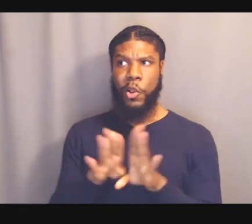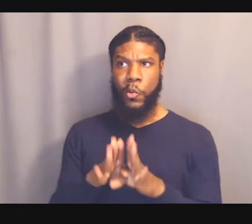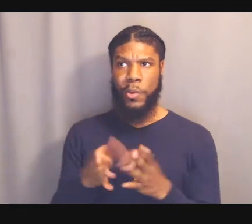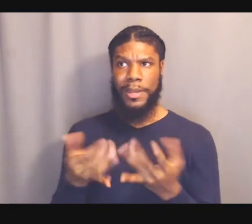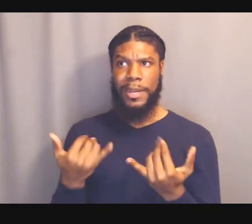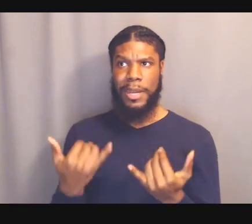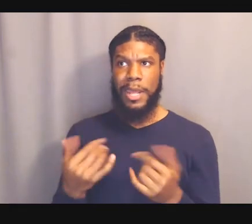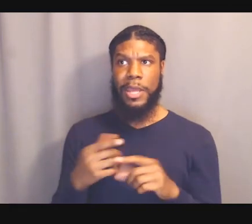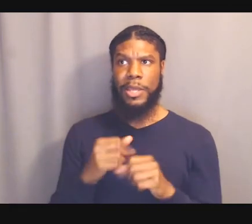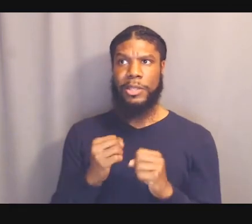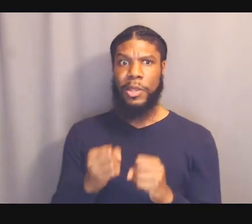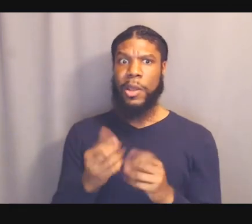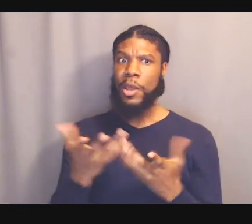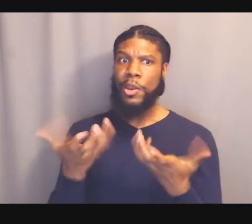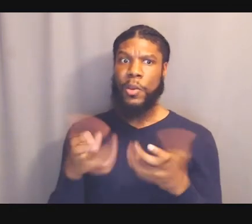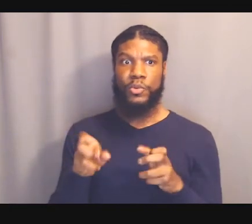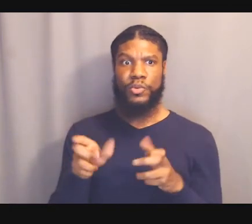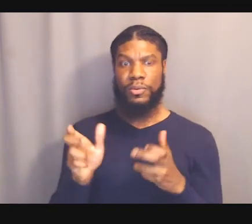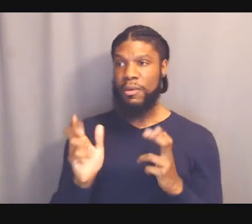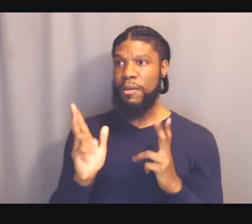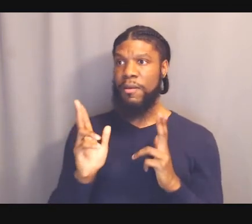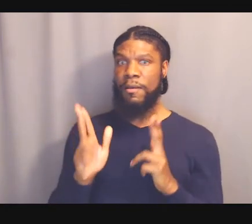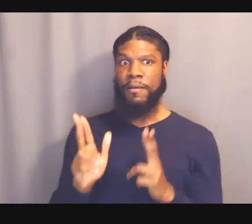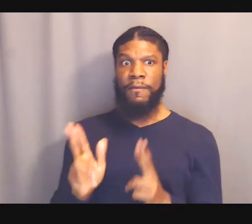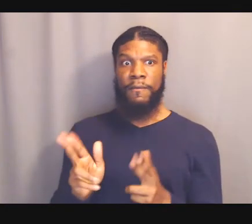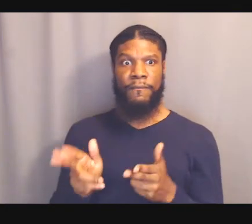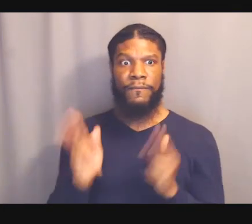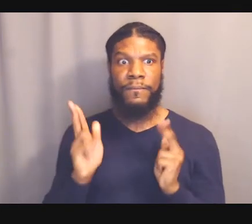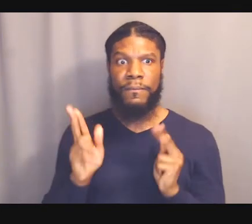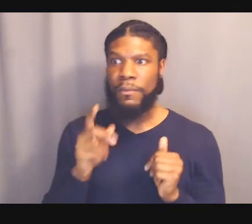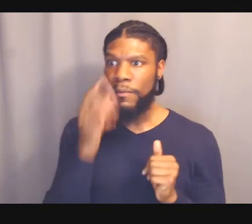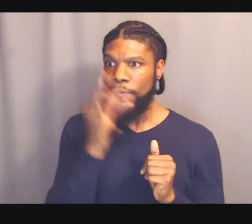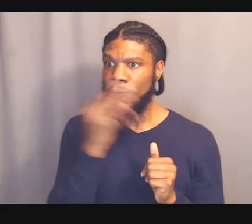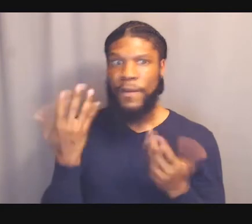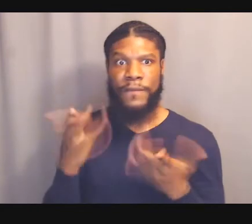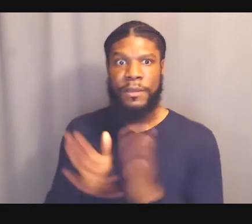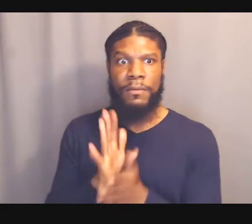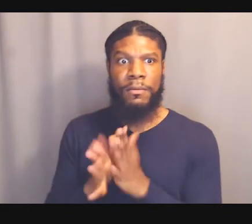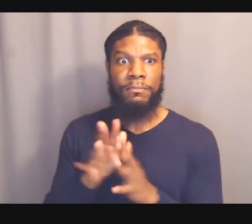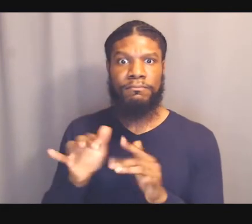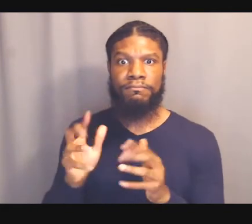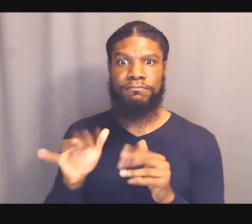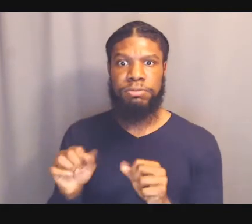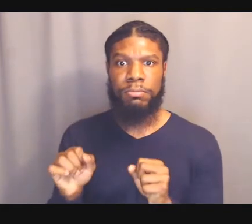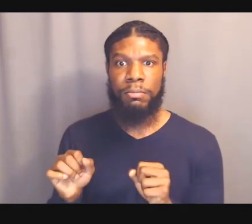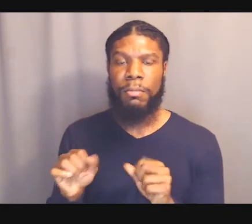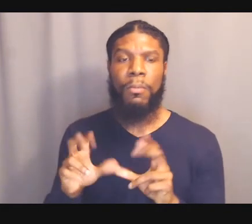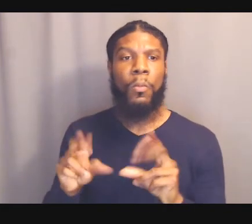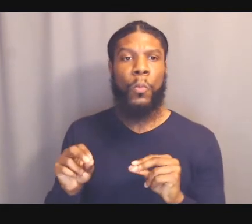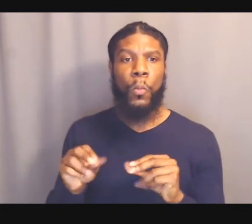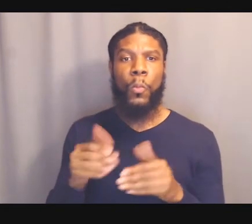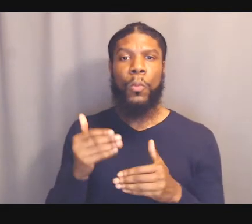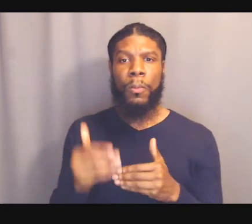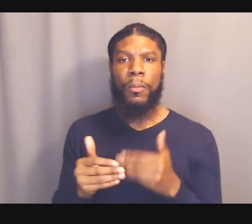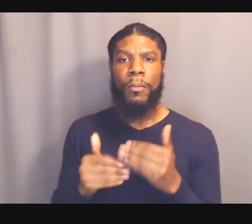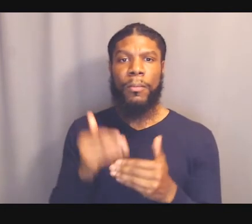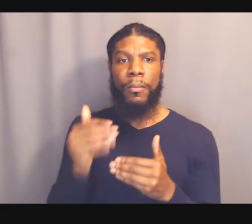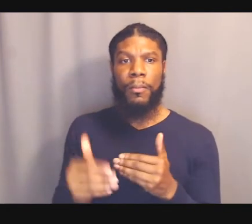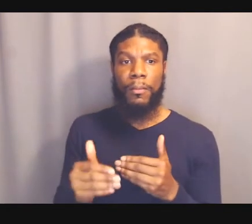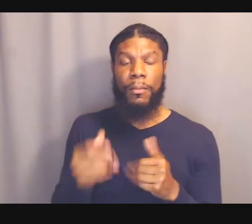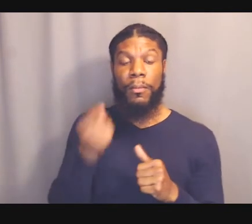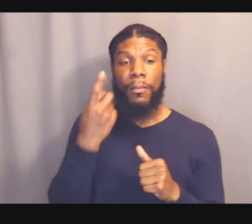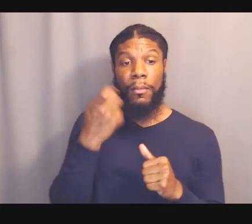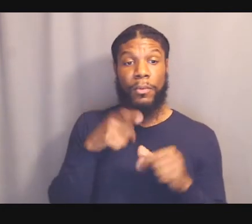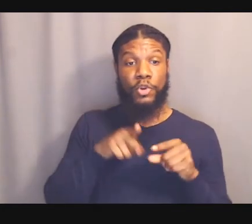but make sure that you participate so that the prayers you were praying during the fast